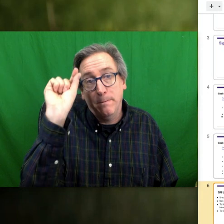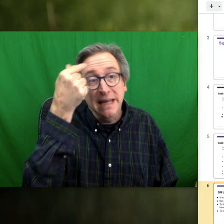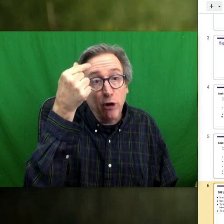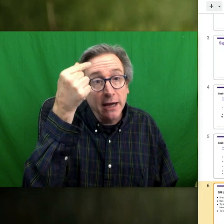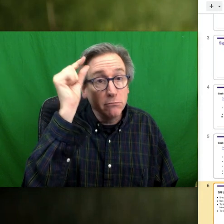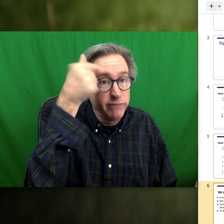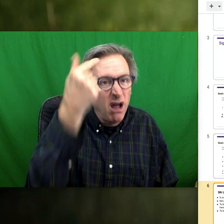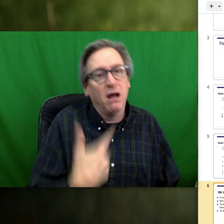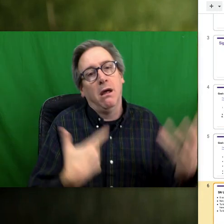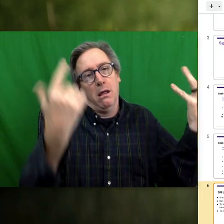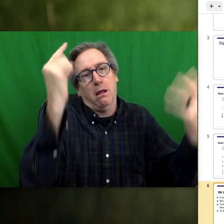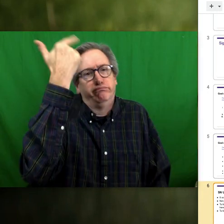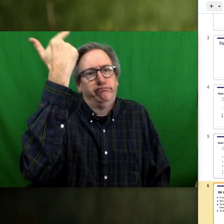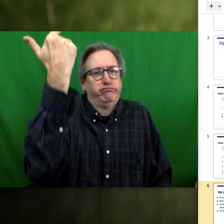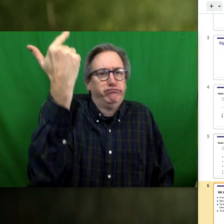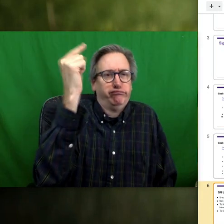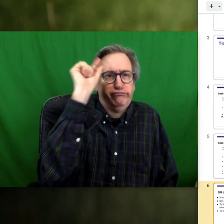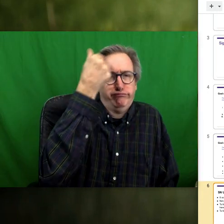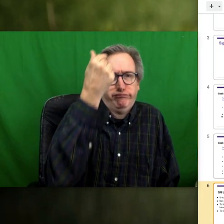Or pea brain.